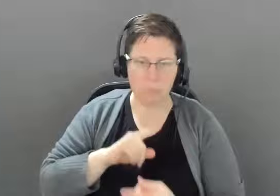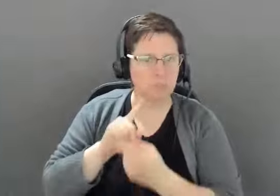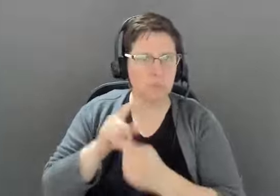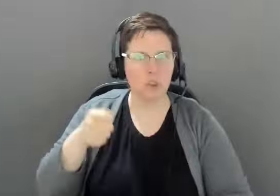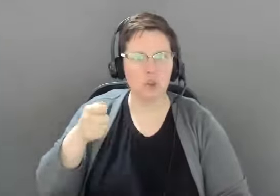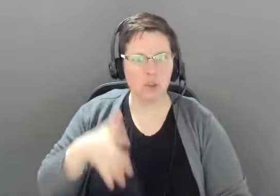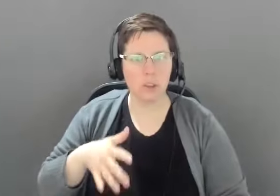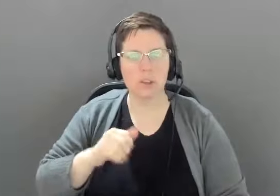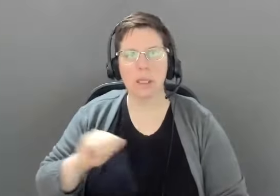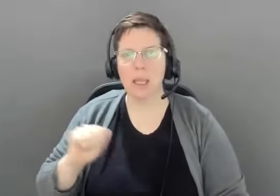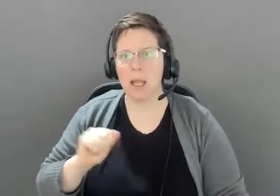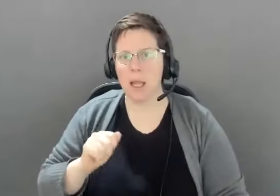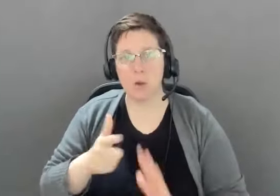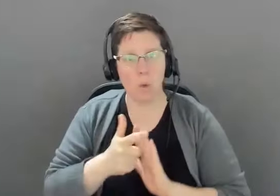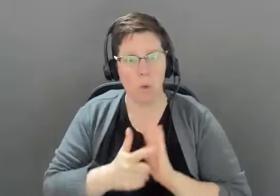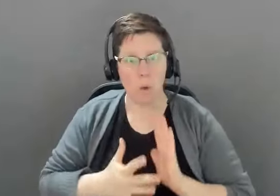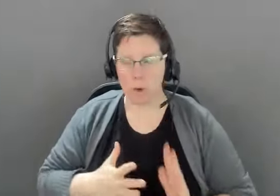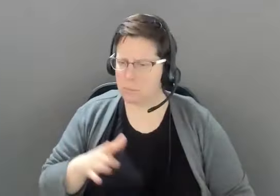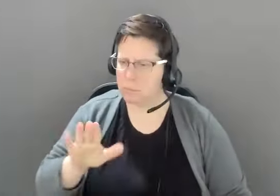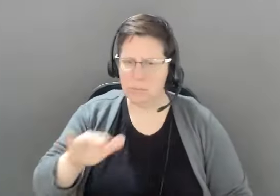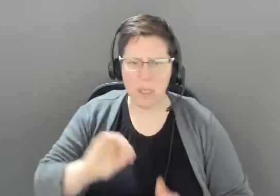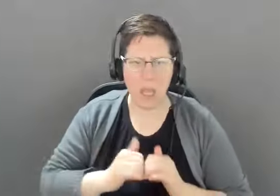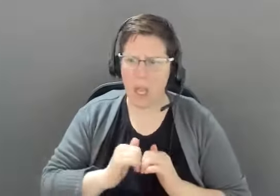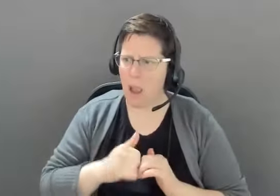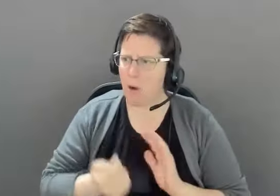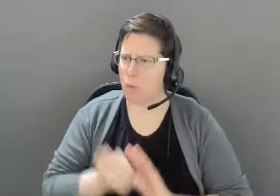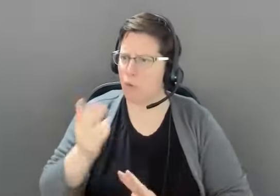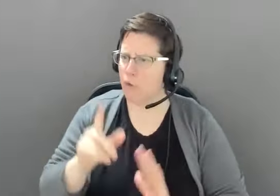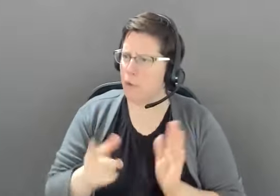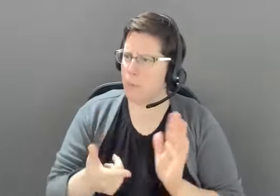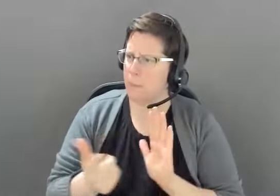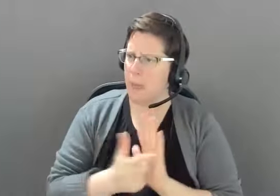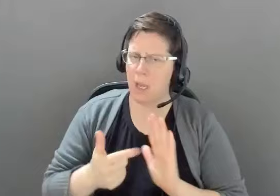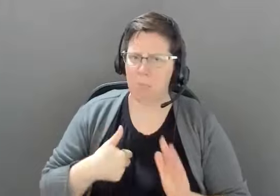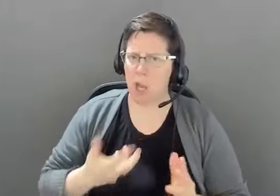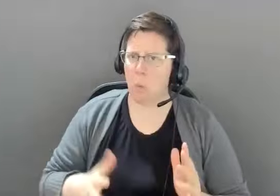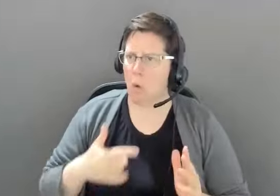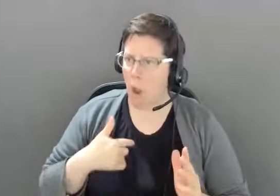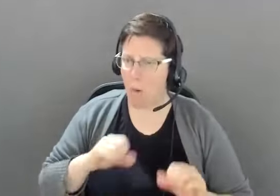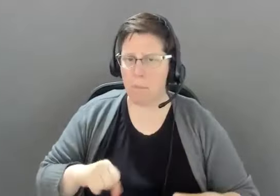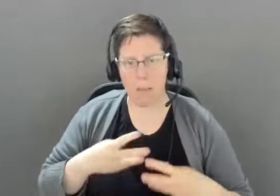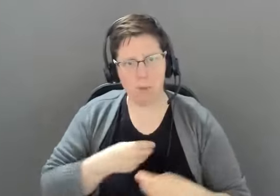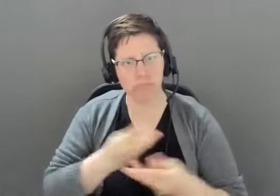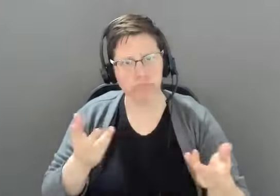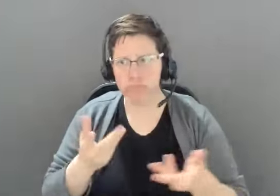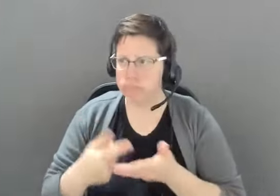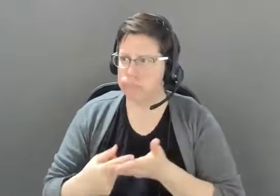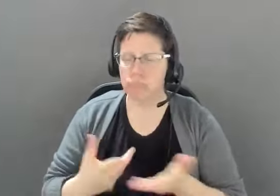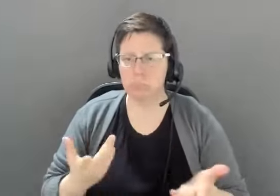my case about how to remove the publication ban. And unfortunately, neither were able to help. The Crown attorney told